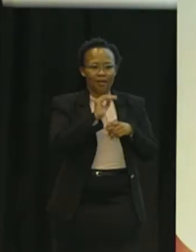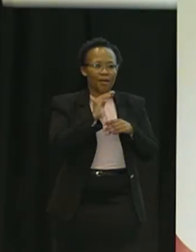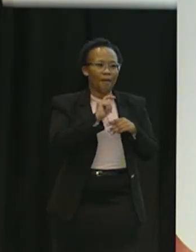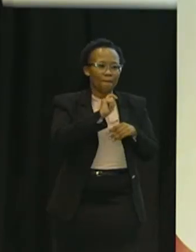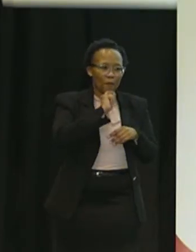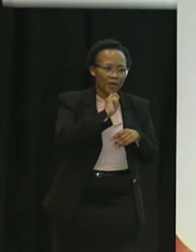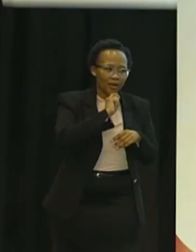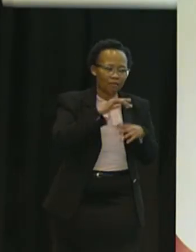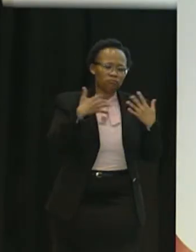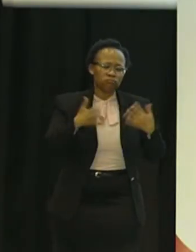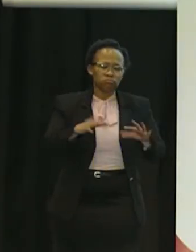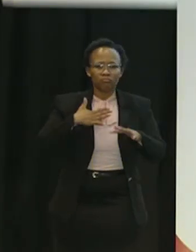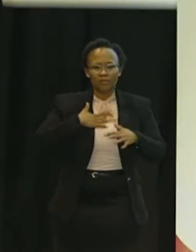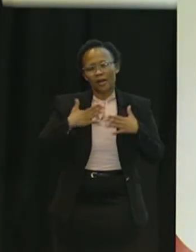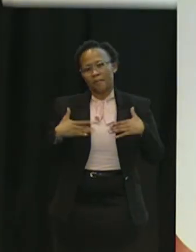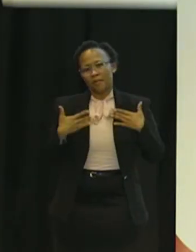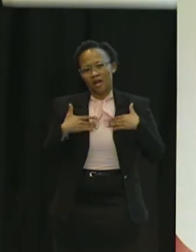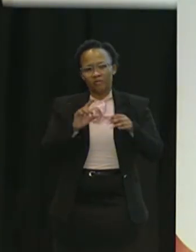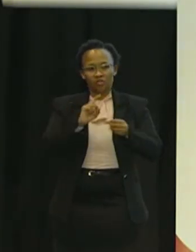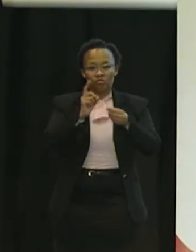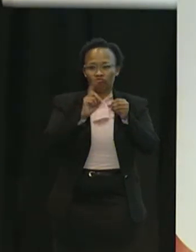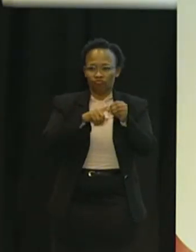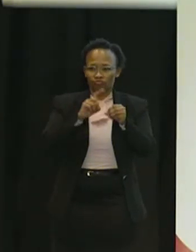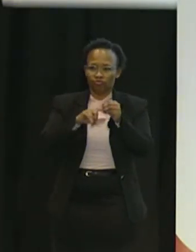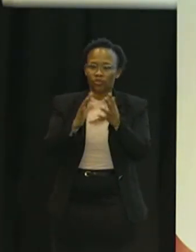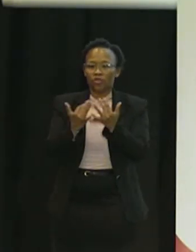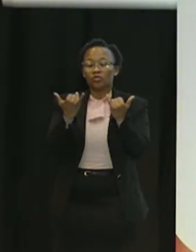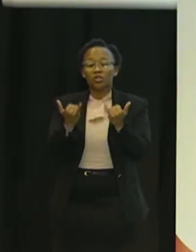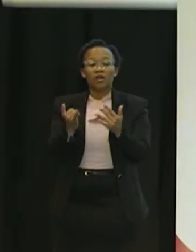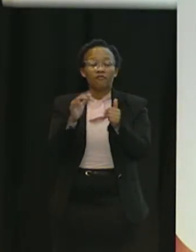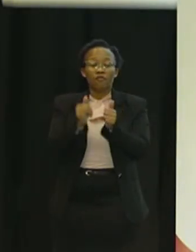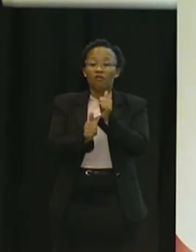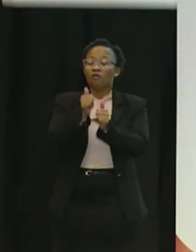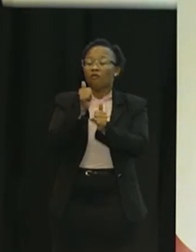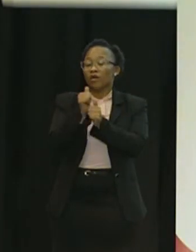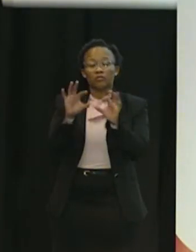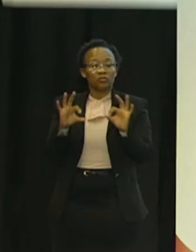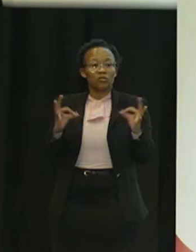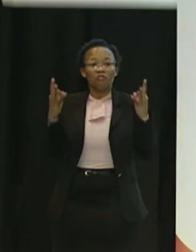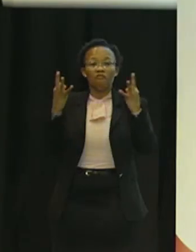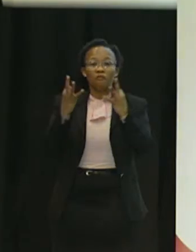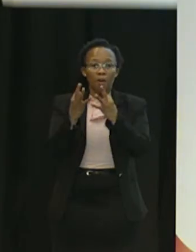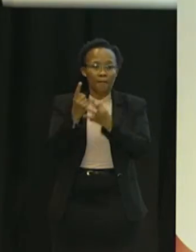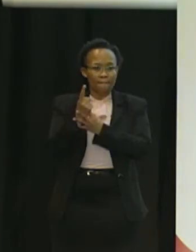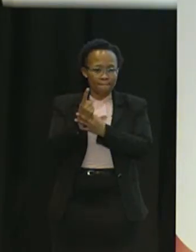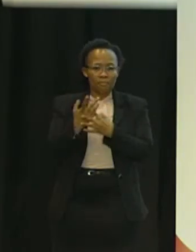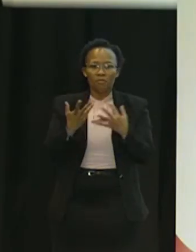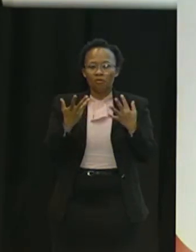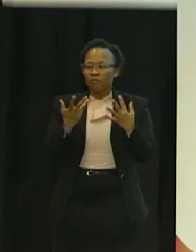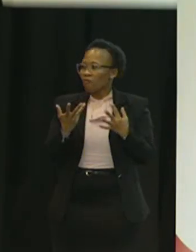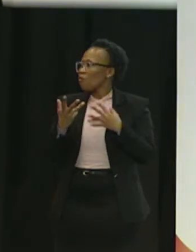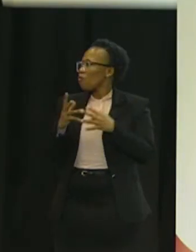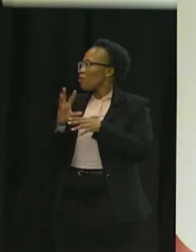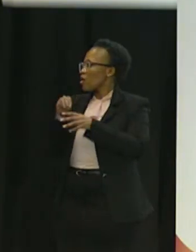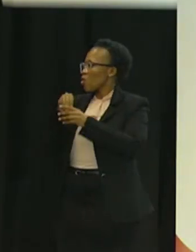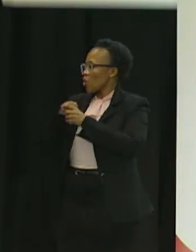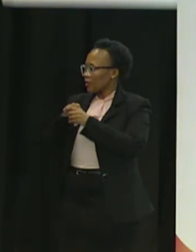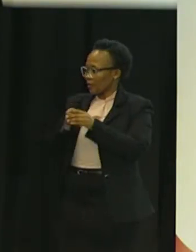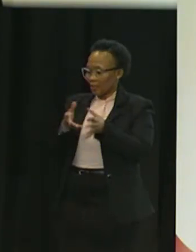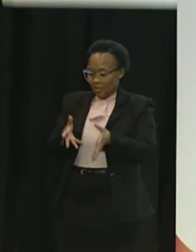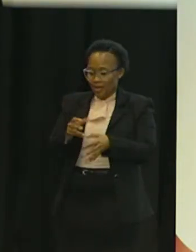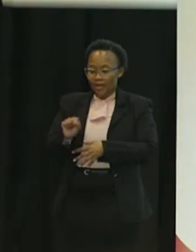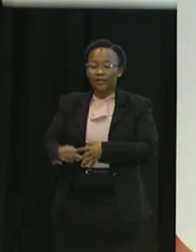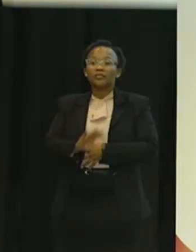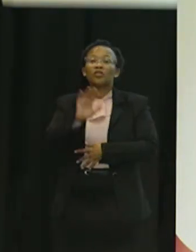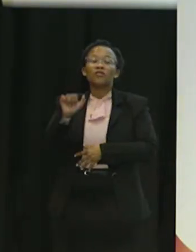join you today for this important forum that is dubbed Framing the Key Populations Context in South Africa. And I'm